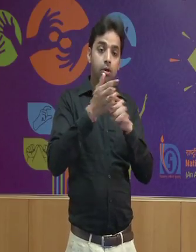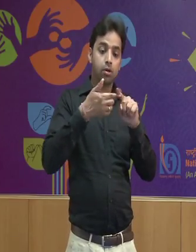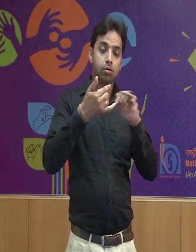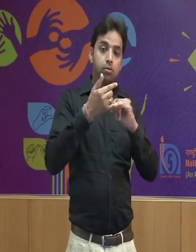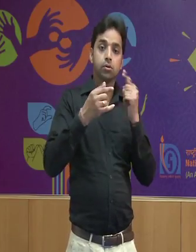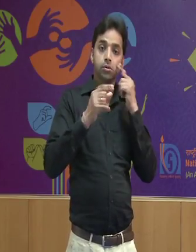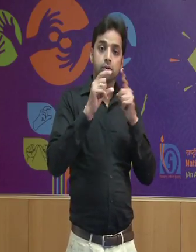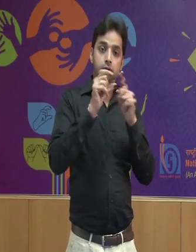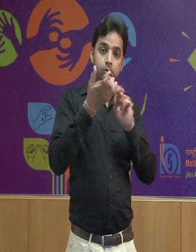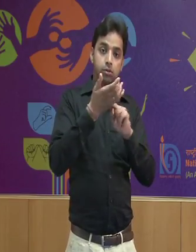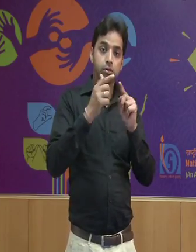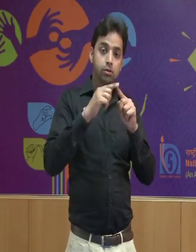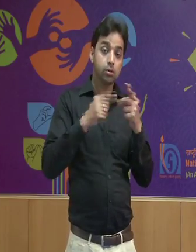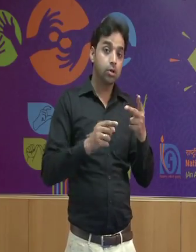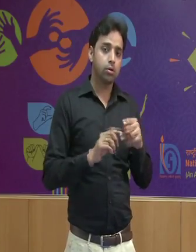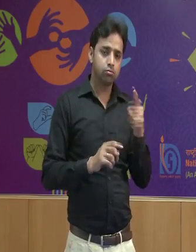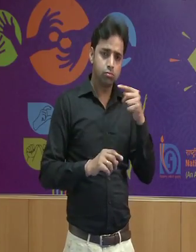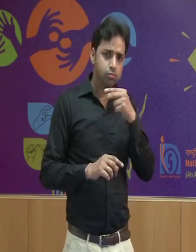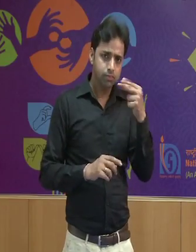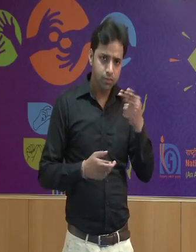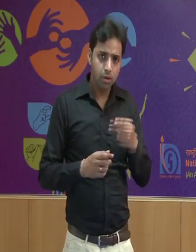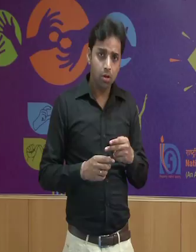and first women prime minister of our country?